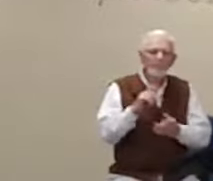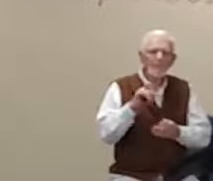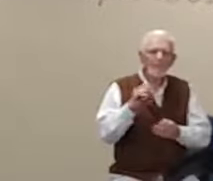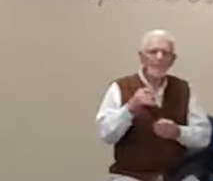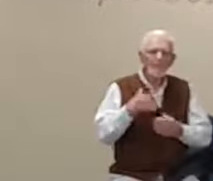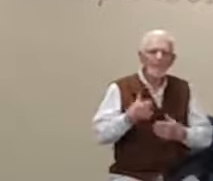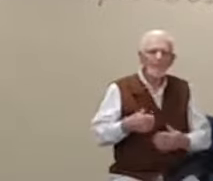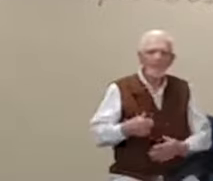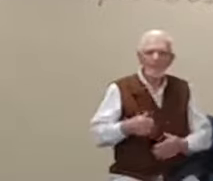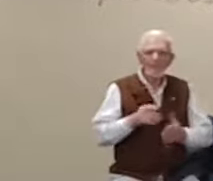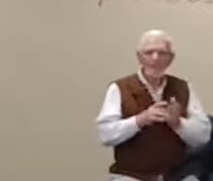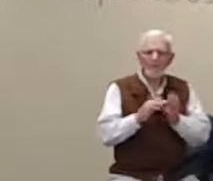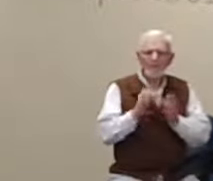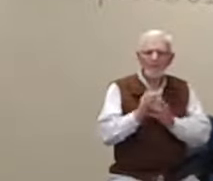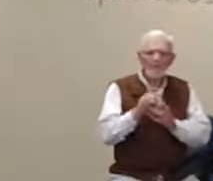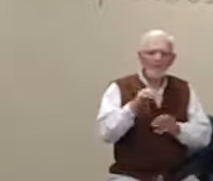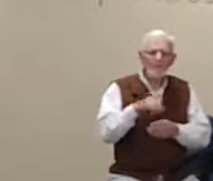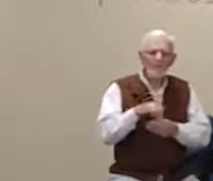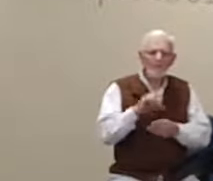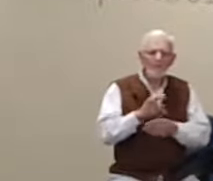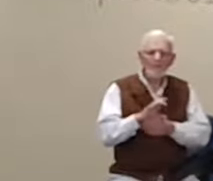of Christ or in our church.